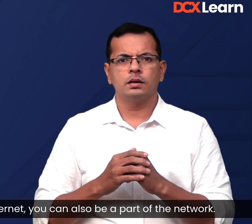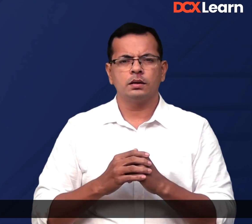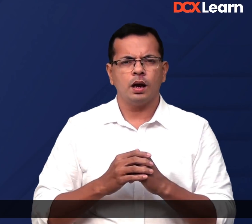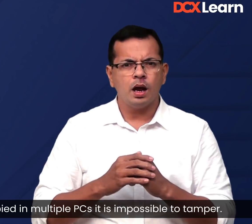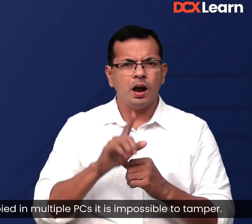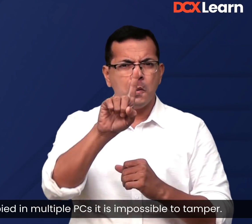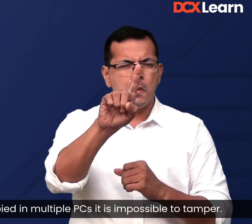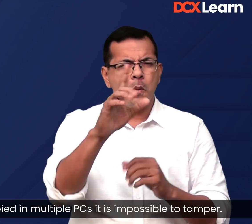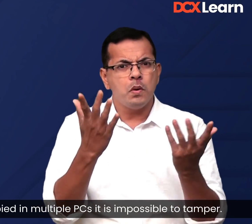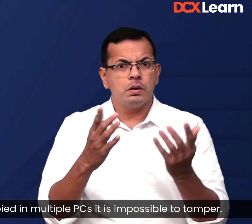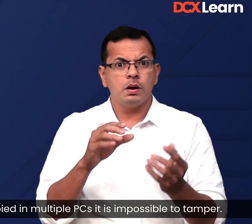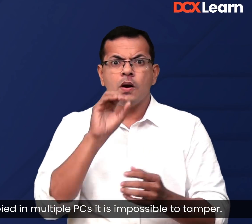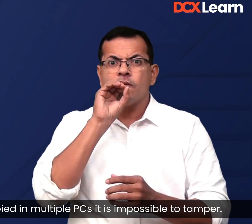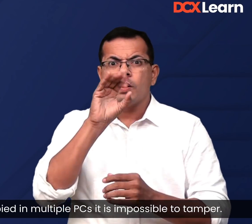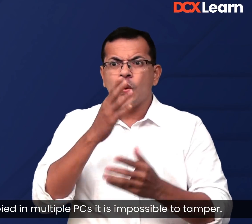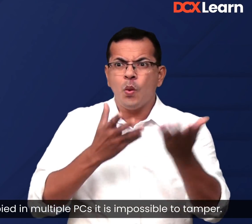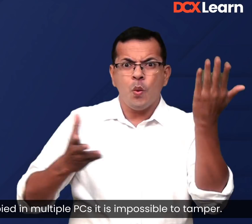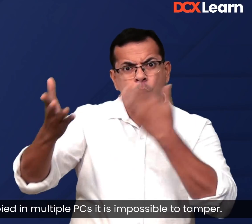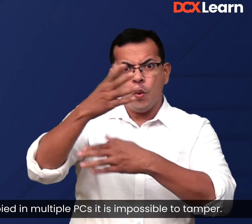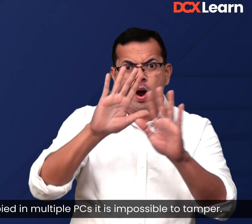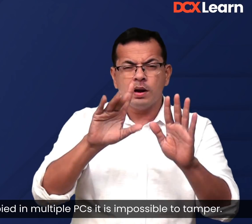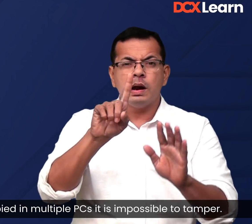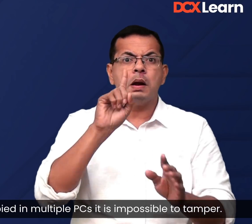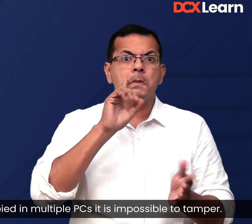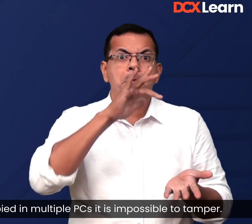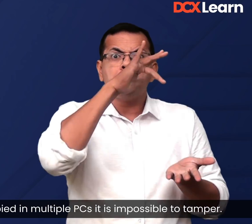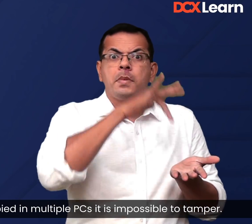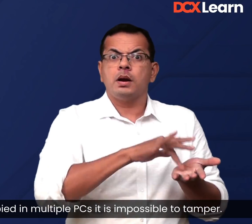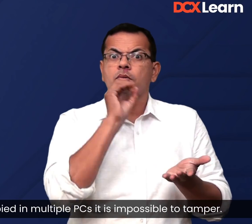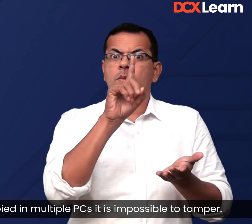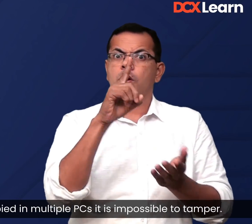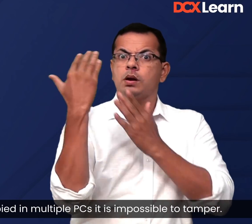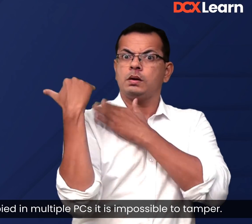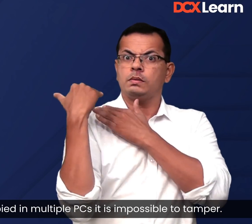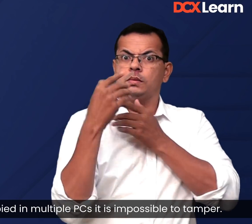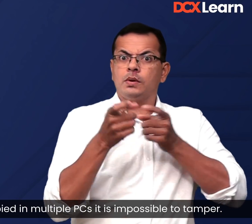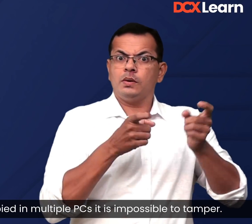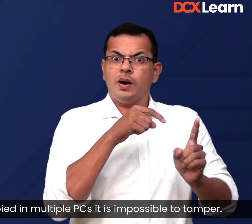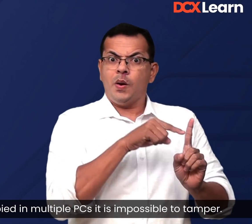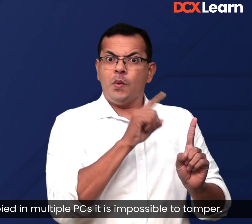because the records are copied in multiple pcs it is impossible to tamper